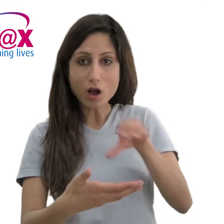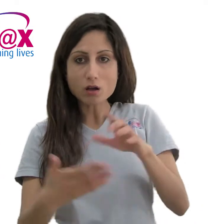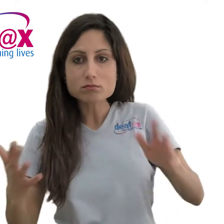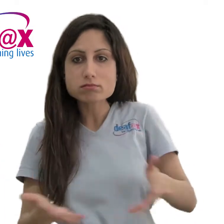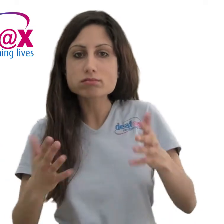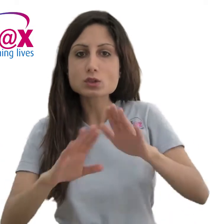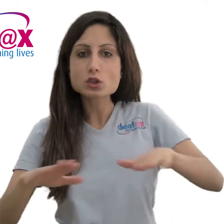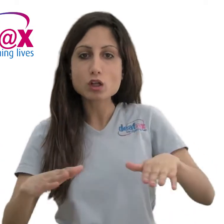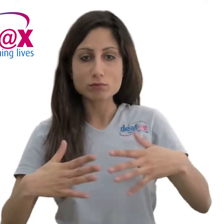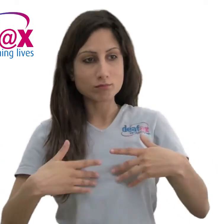out the dialogue.